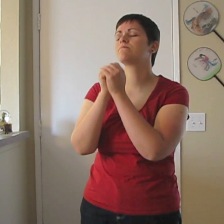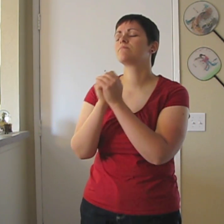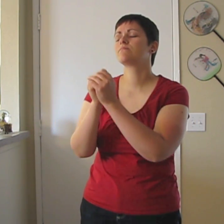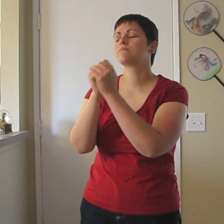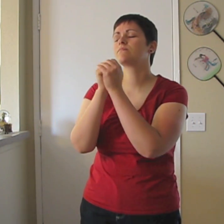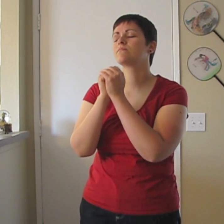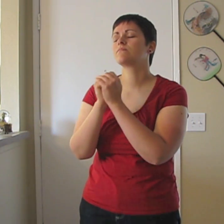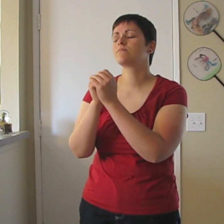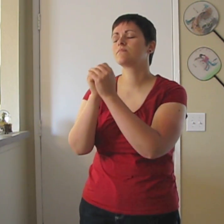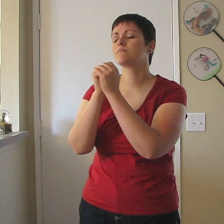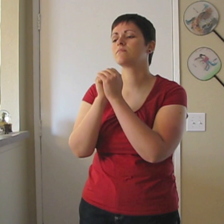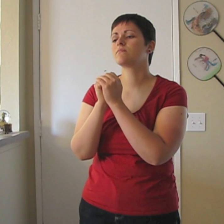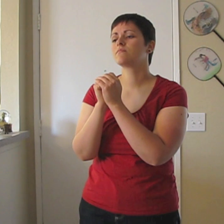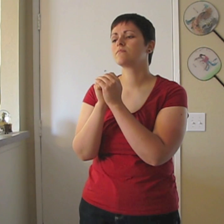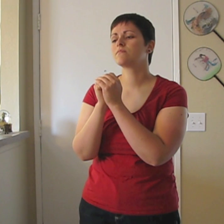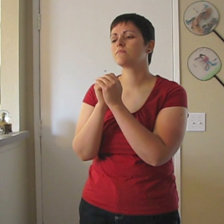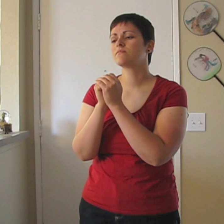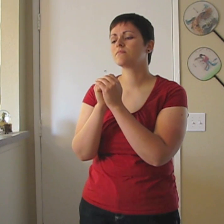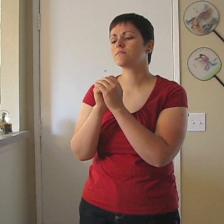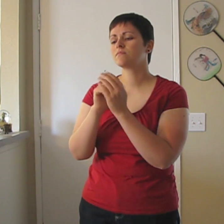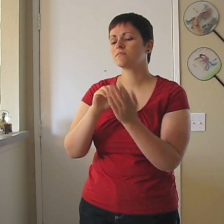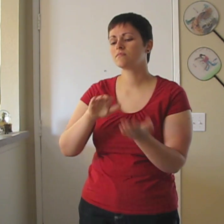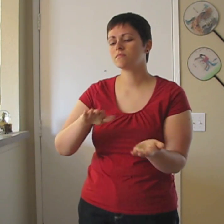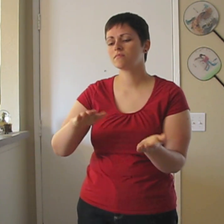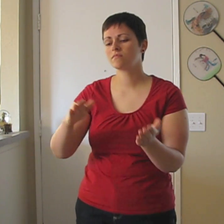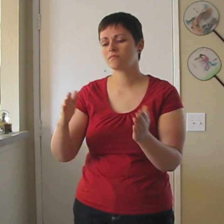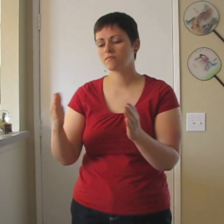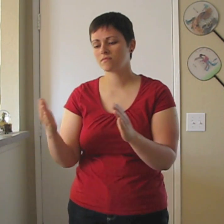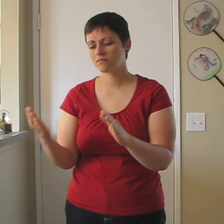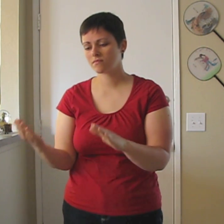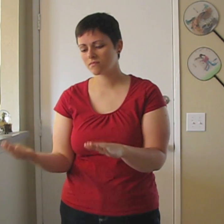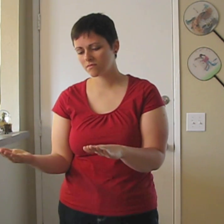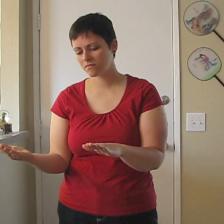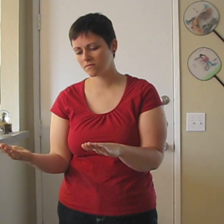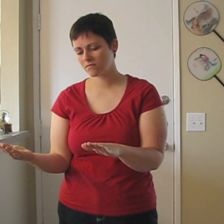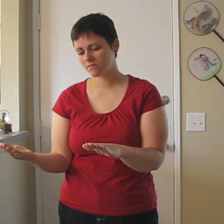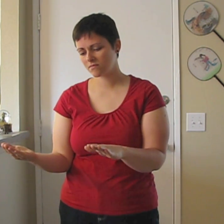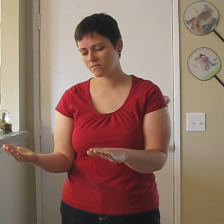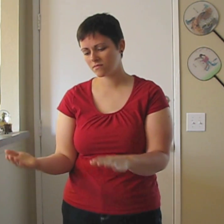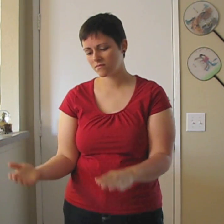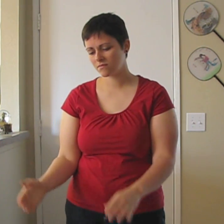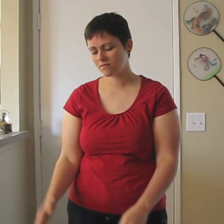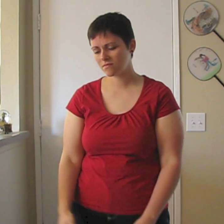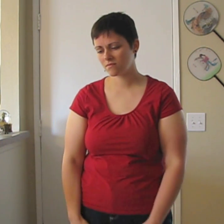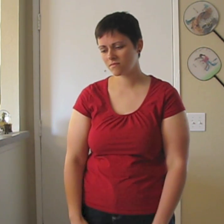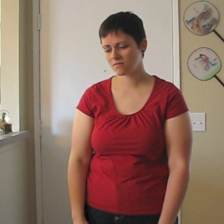spirit, he prayed, and then he